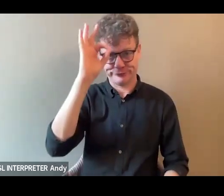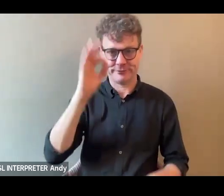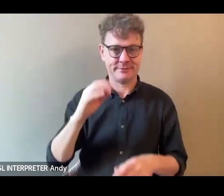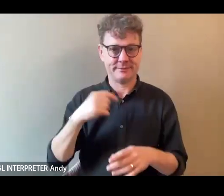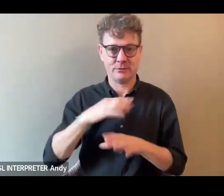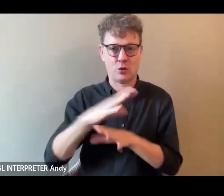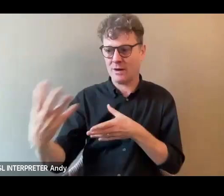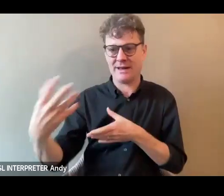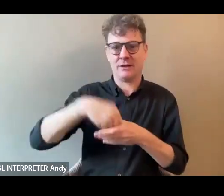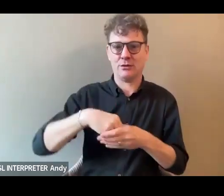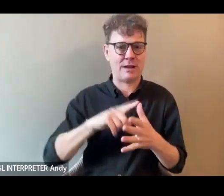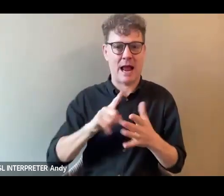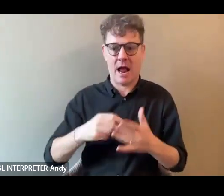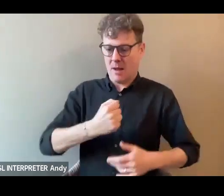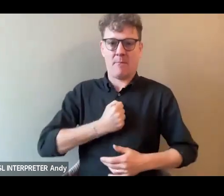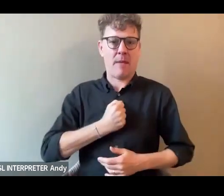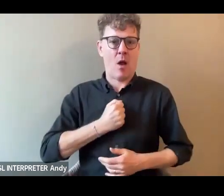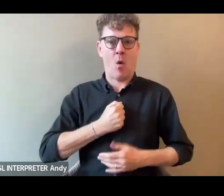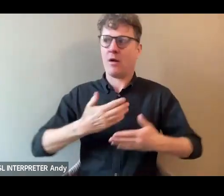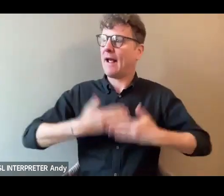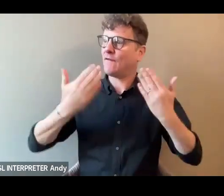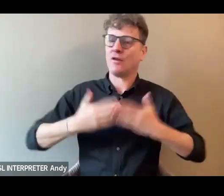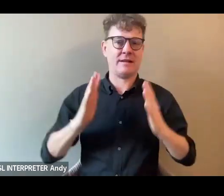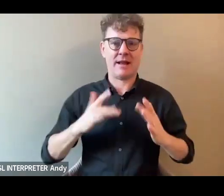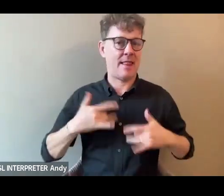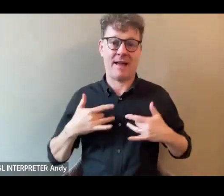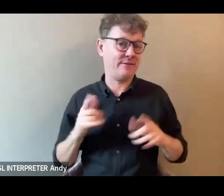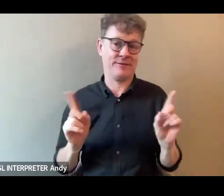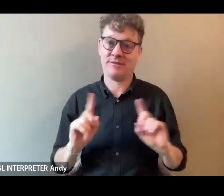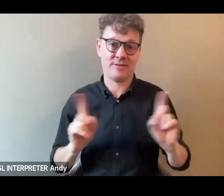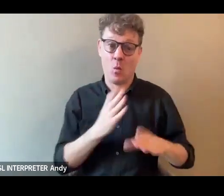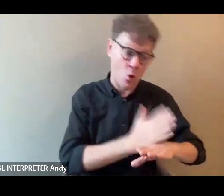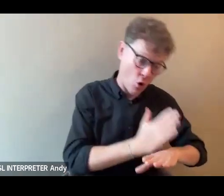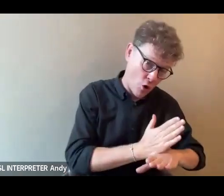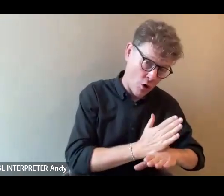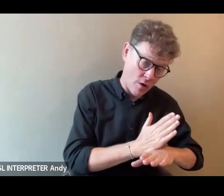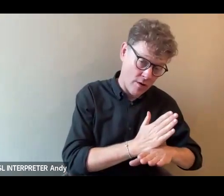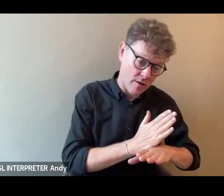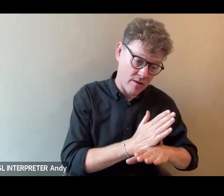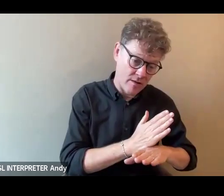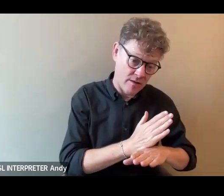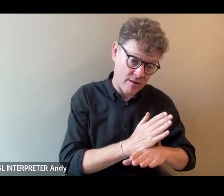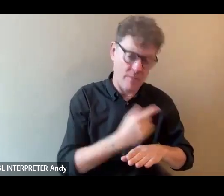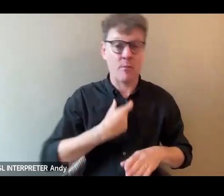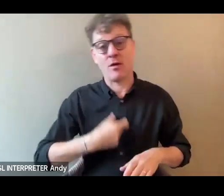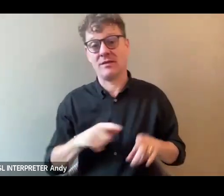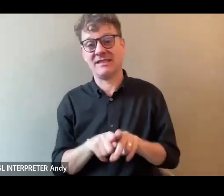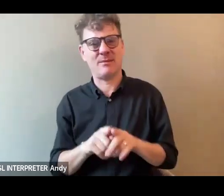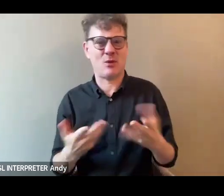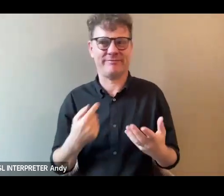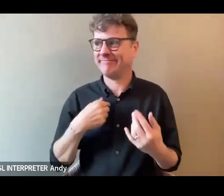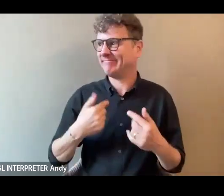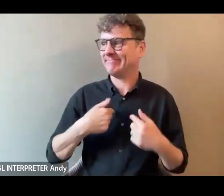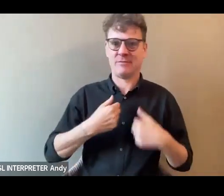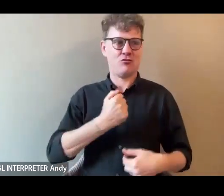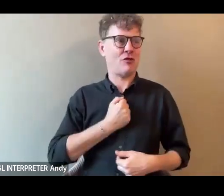incorporating that into my own personal day-to-day life, not just working life. So I'm not so sure how I could comment on it in that